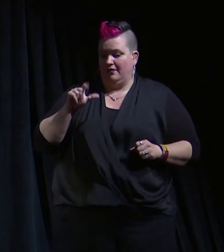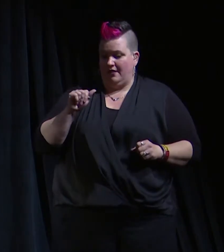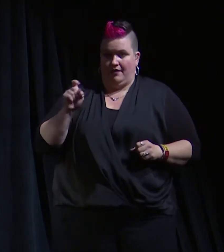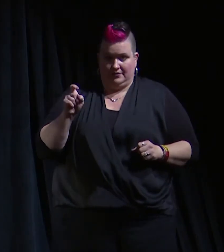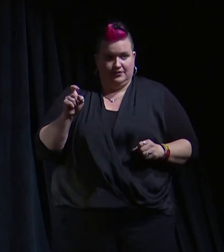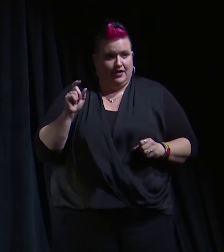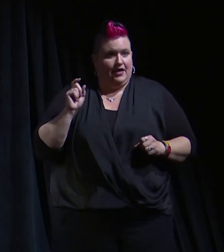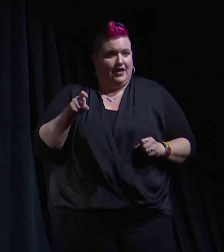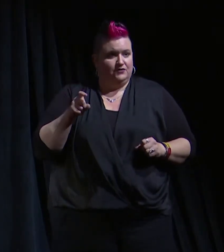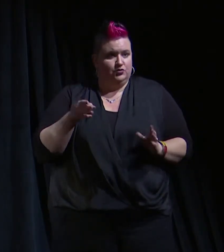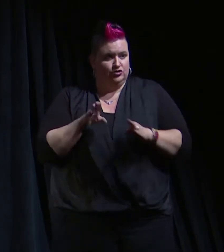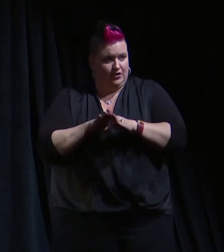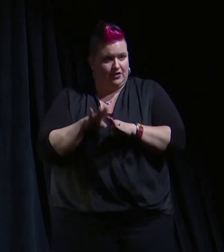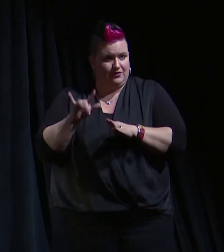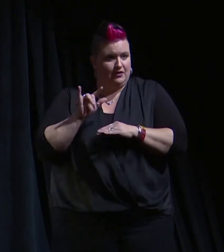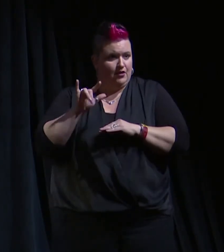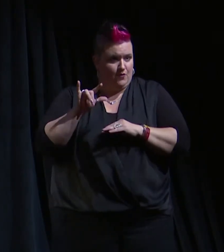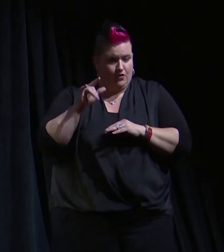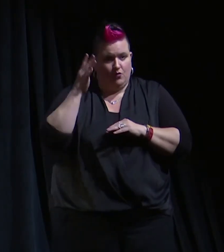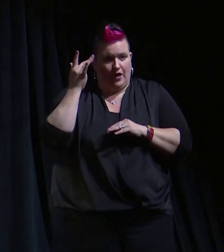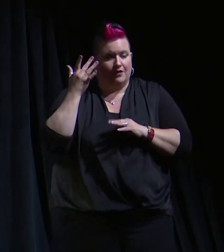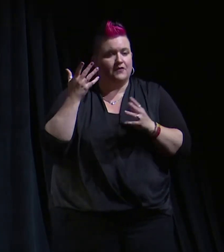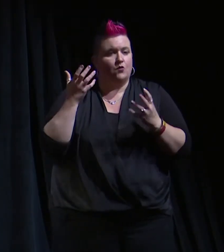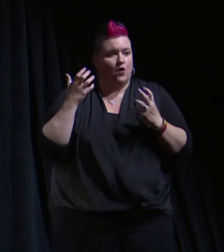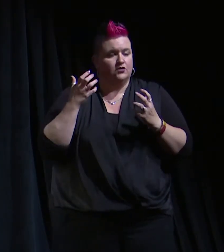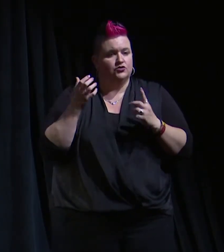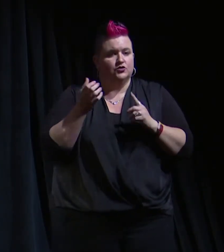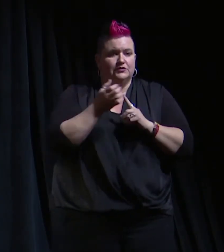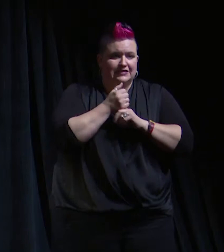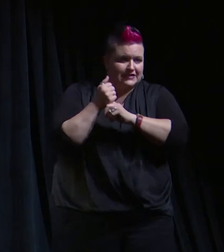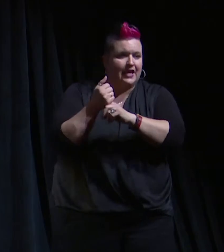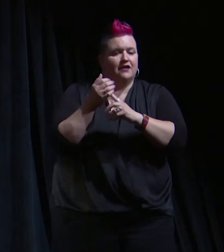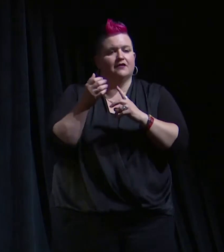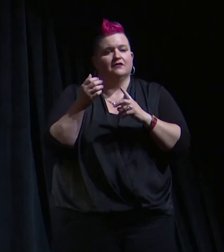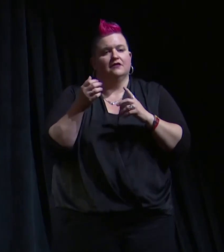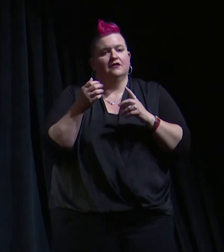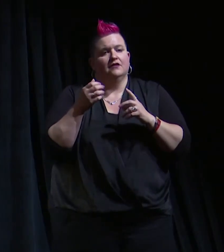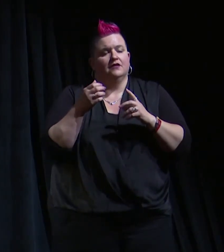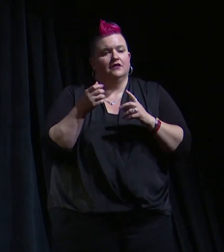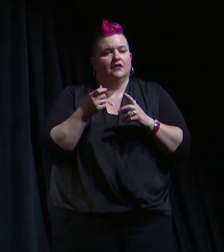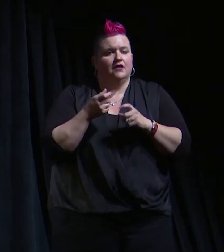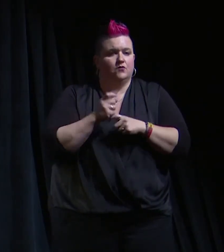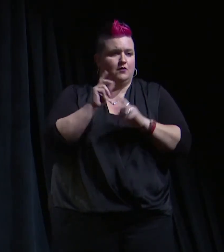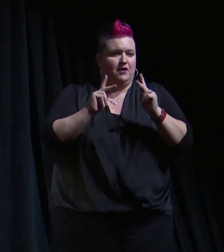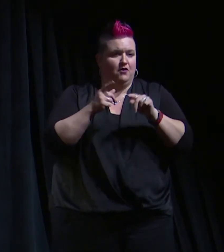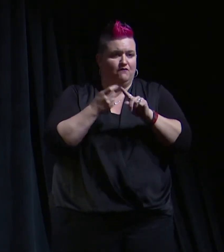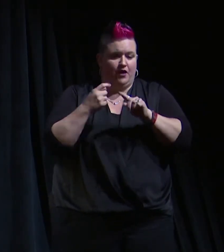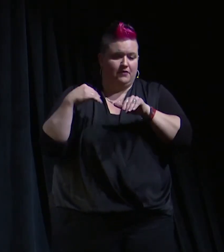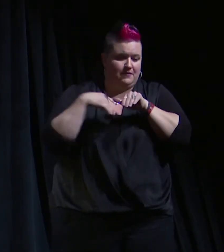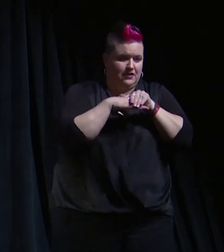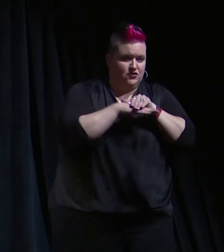down, you know, the airport as they wanted to detain and disallow folks to come into this